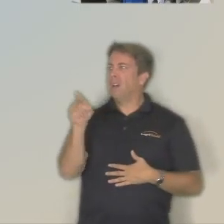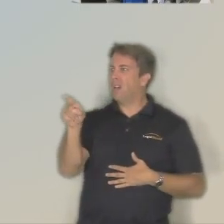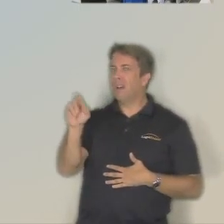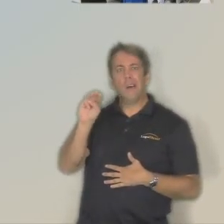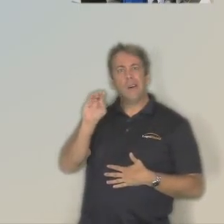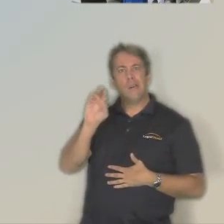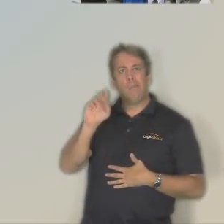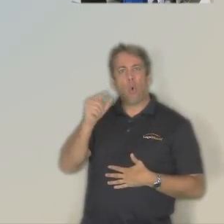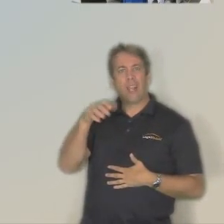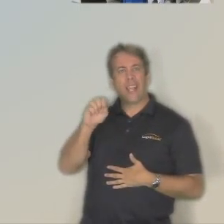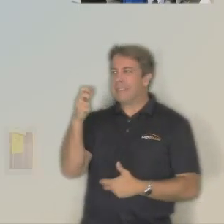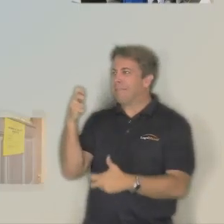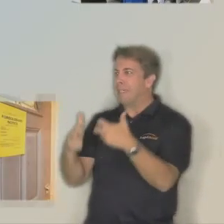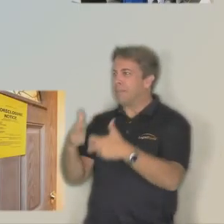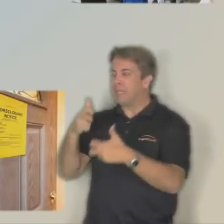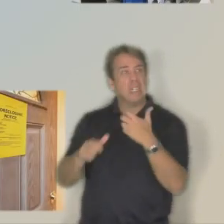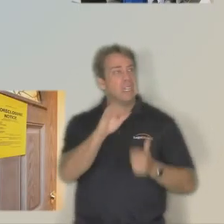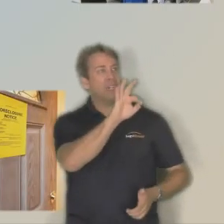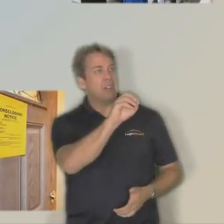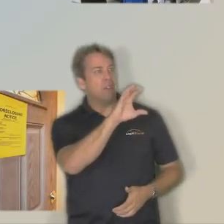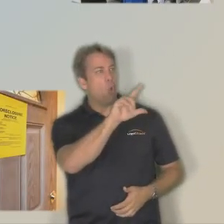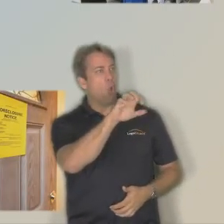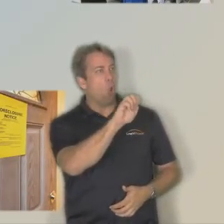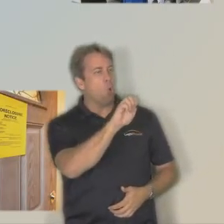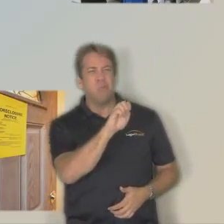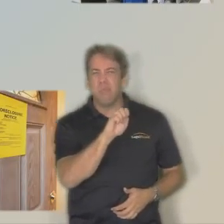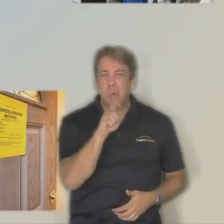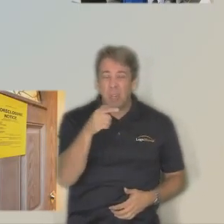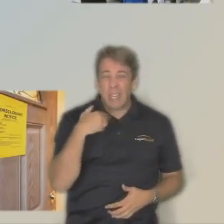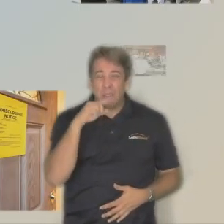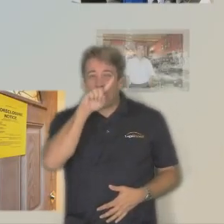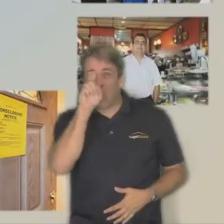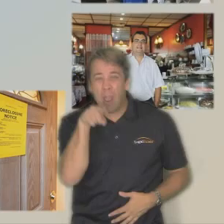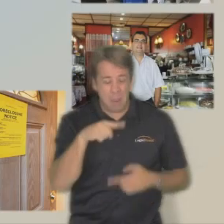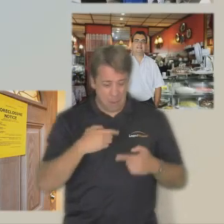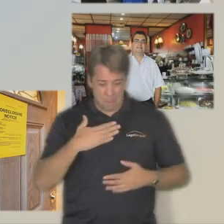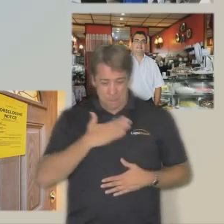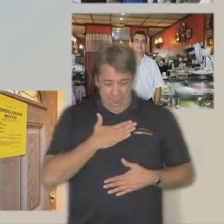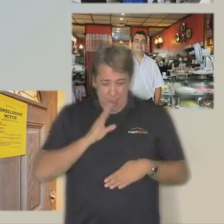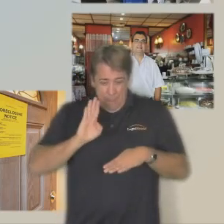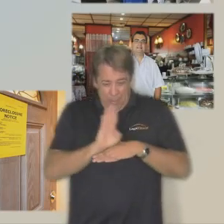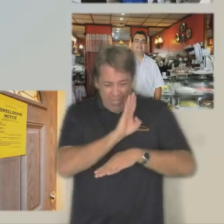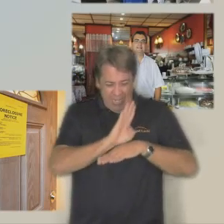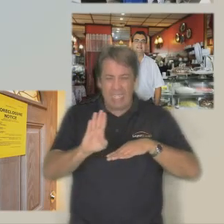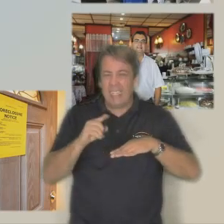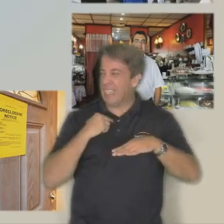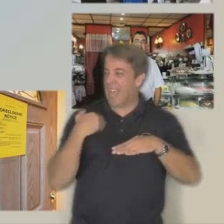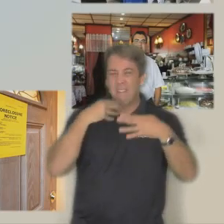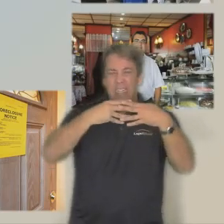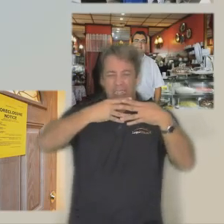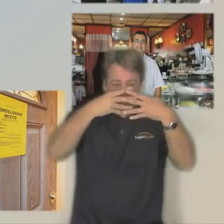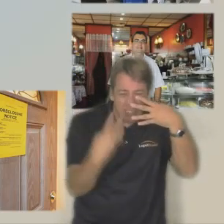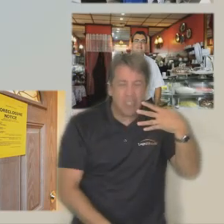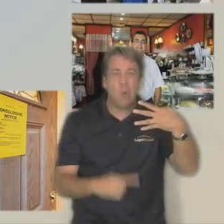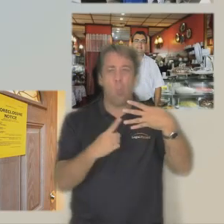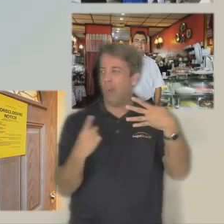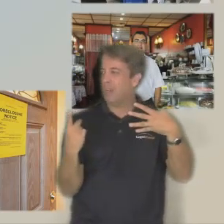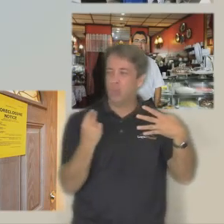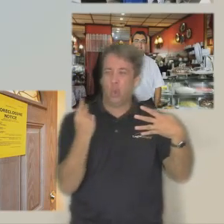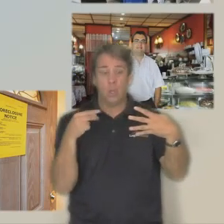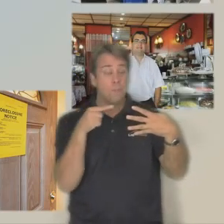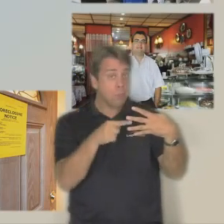refuse to cover a claim, dealt with a mortgage or foreclosure issue, had questions about your small business, any questions at all?